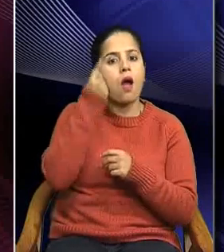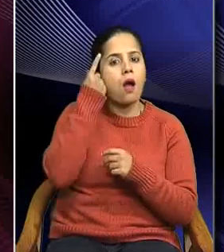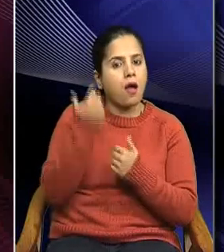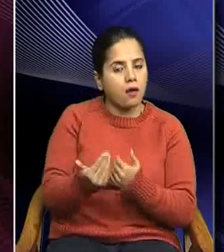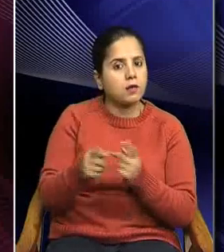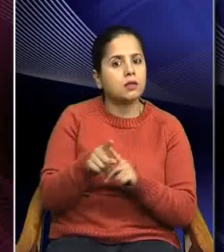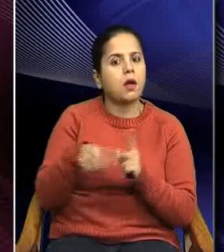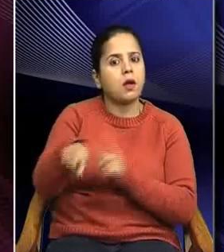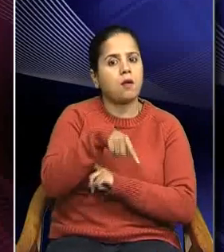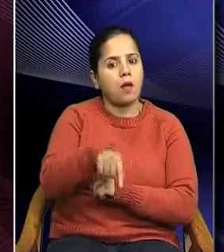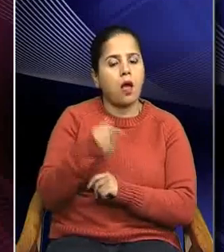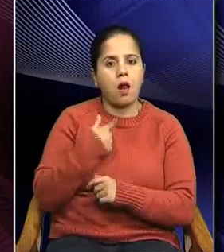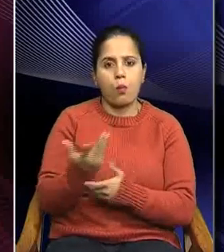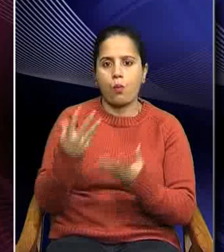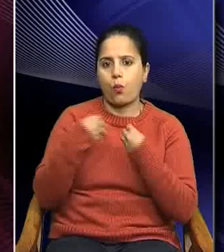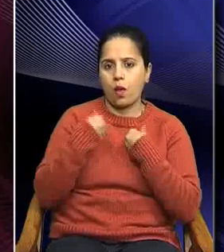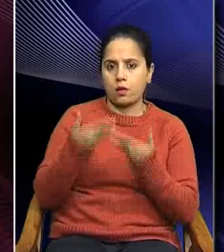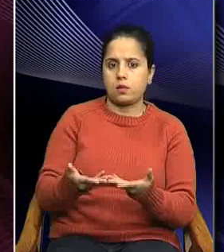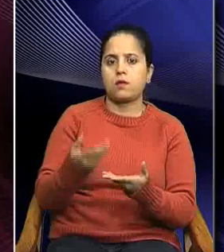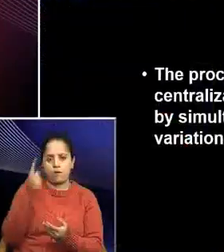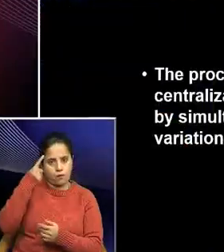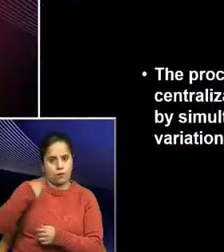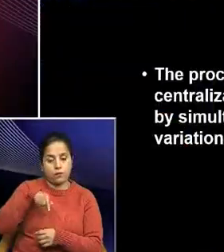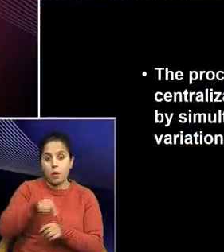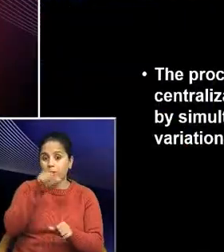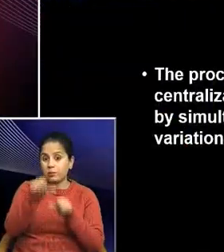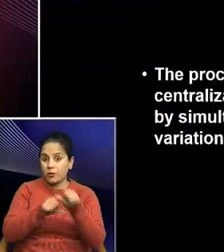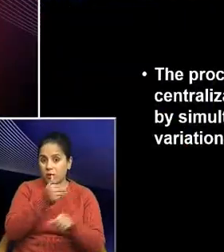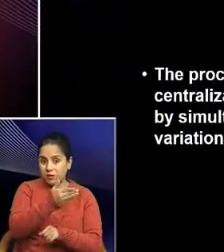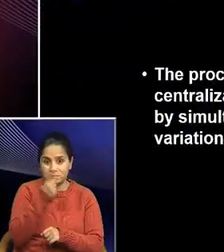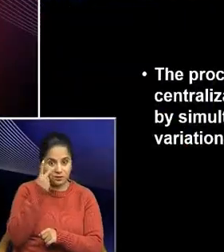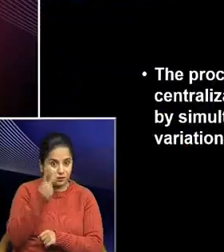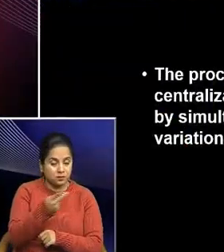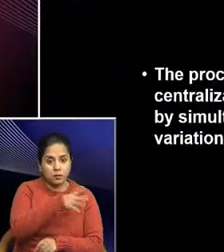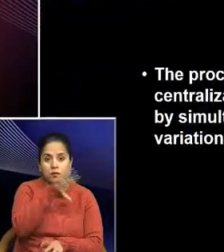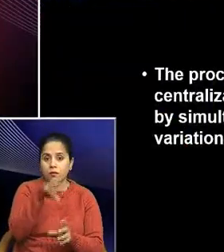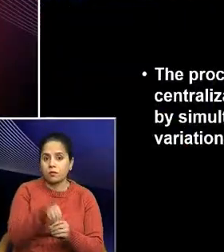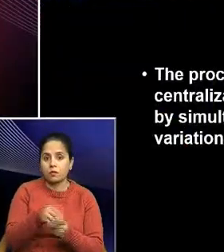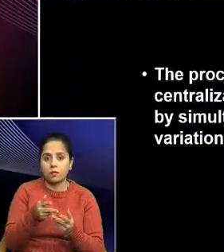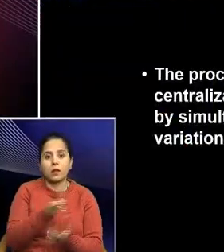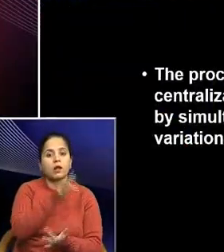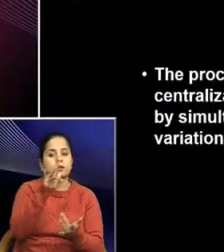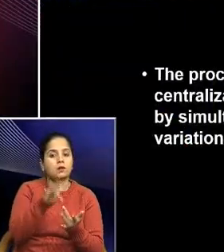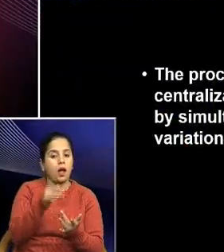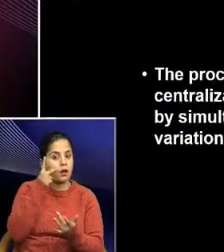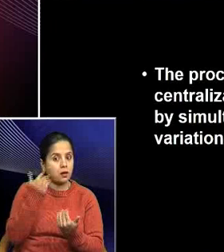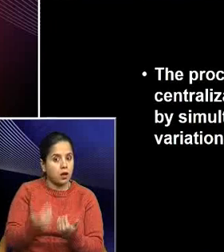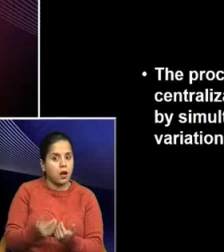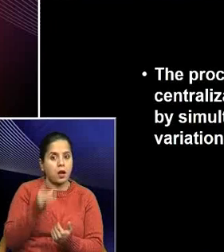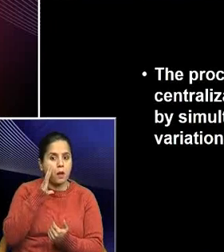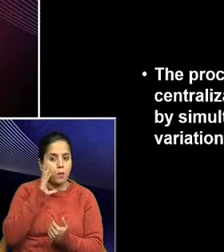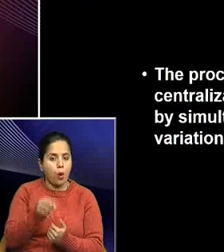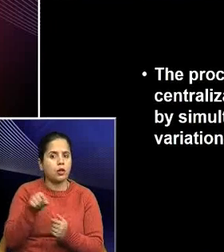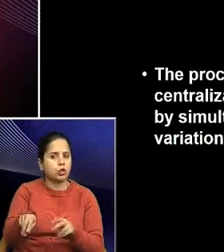been bequeathed to us. Now, this process involves centralization of crucial